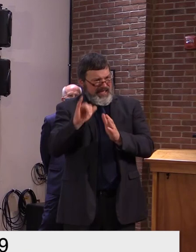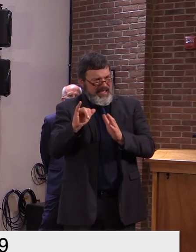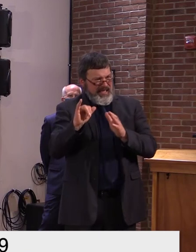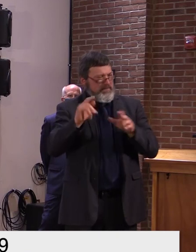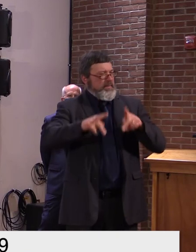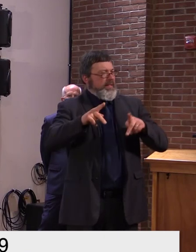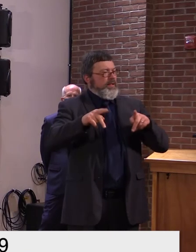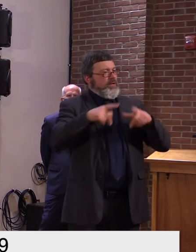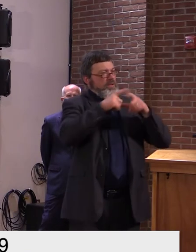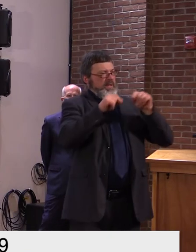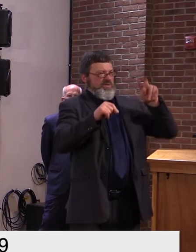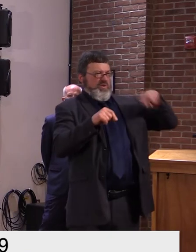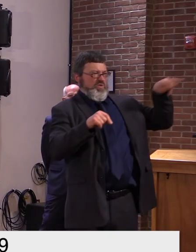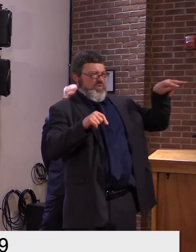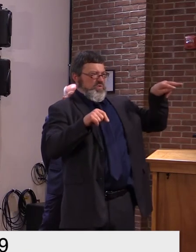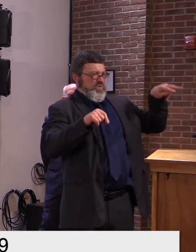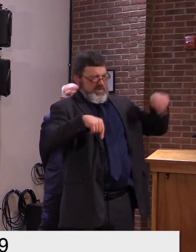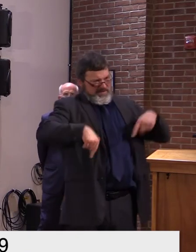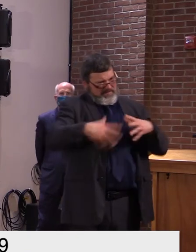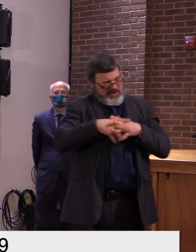So the numbers are there.